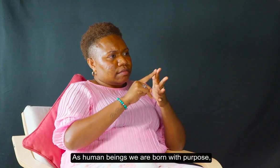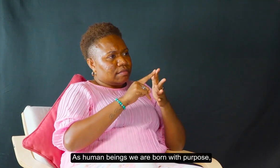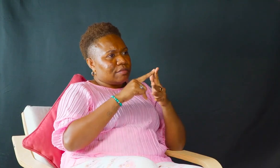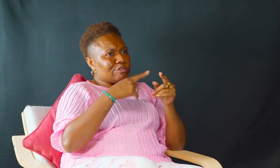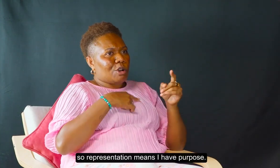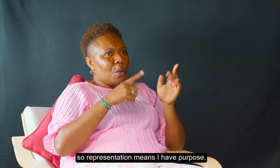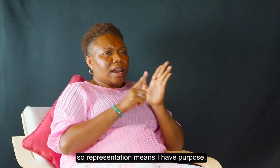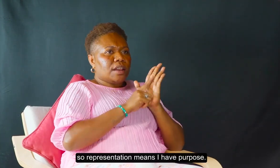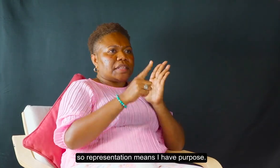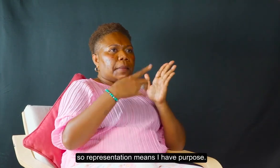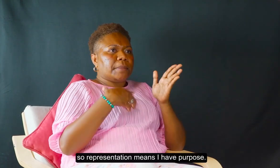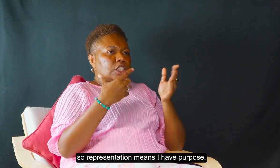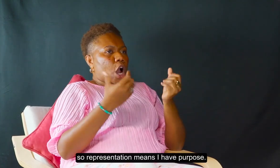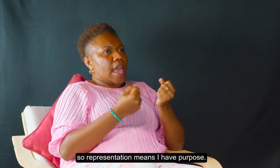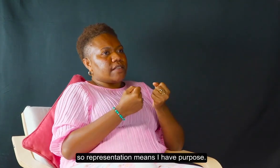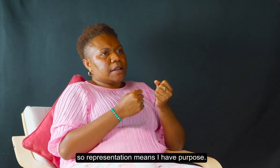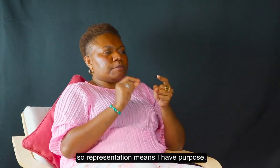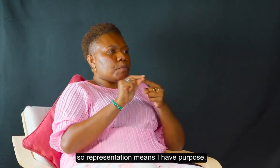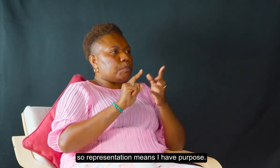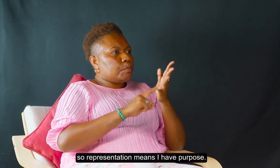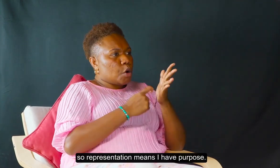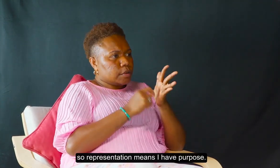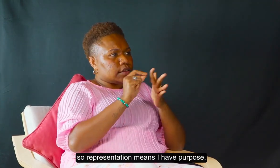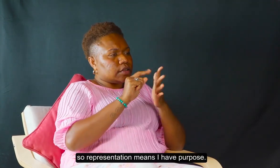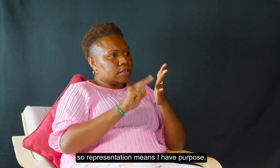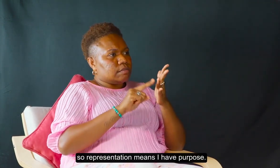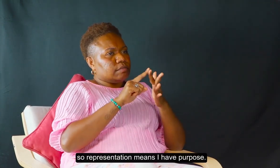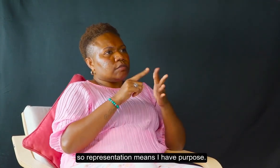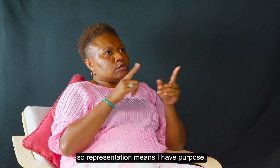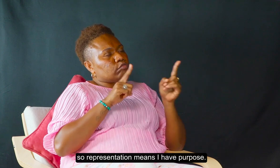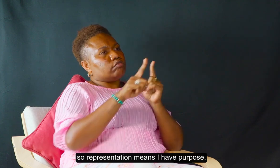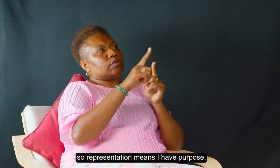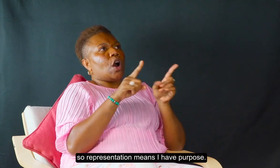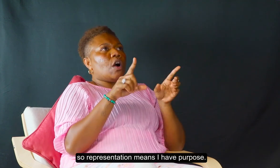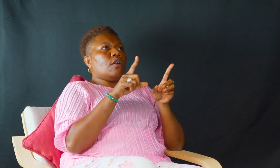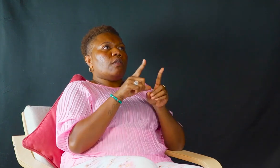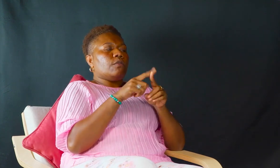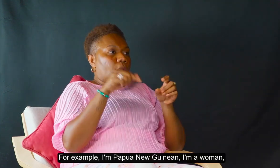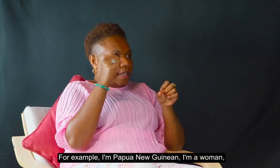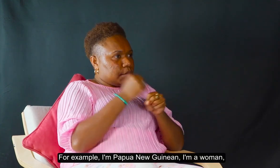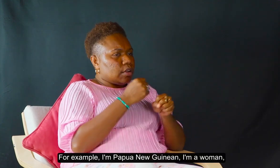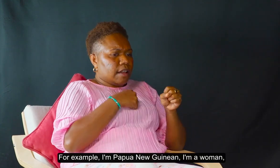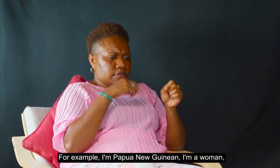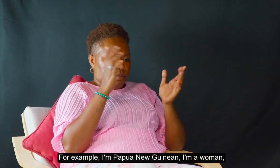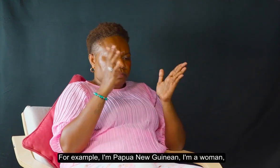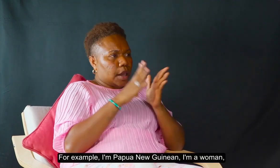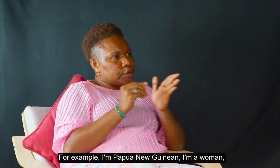purpose. So representation means I have purpose. For example, I'm Papua New